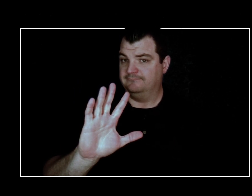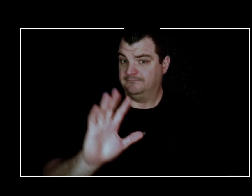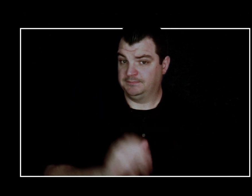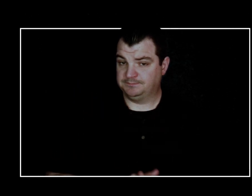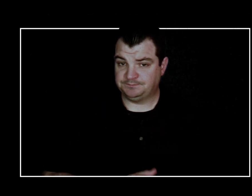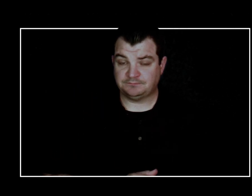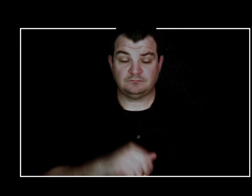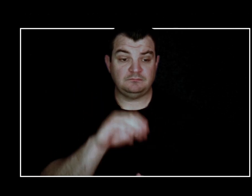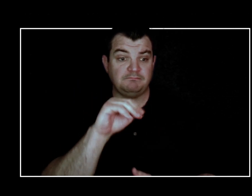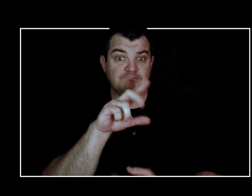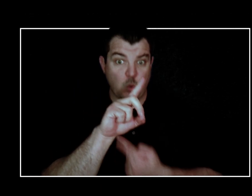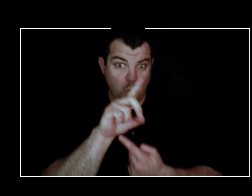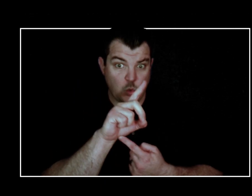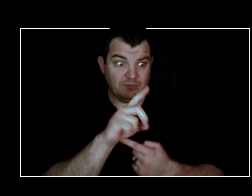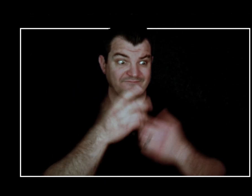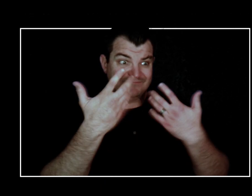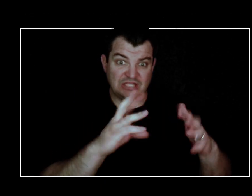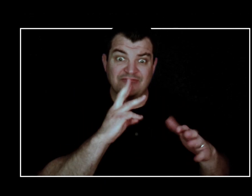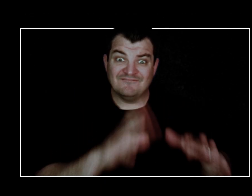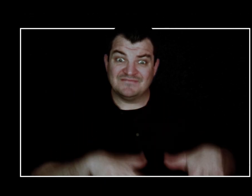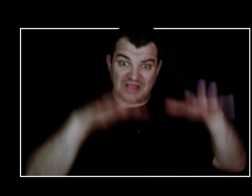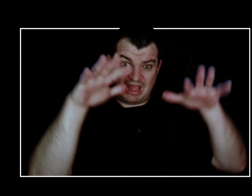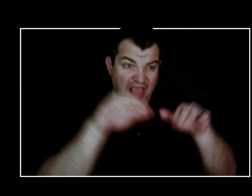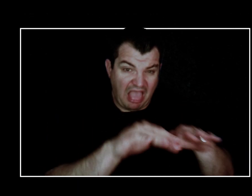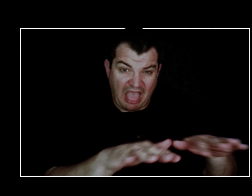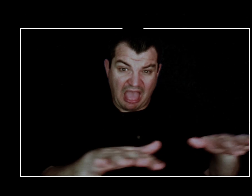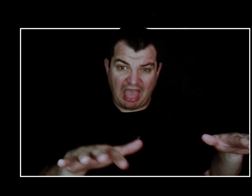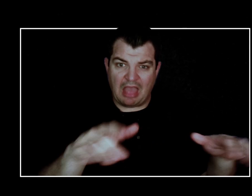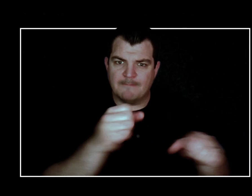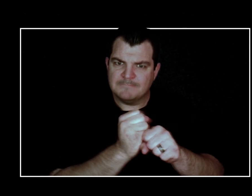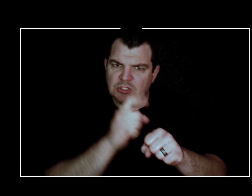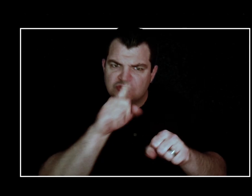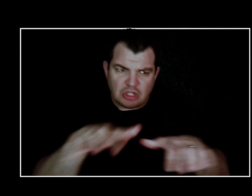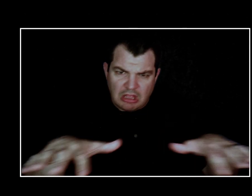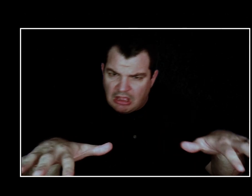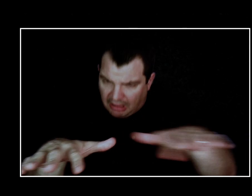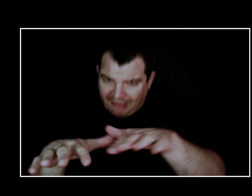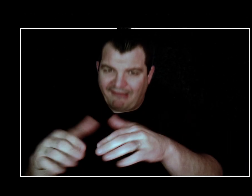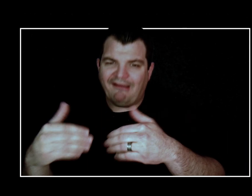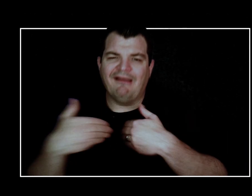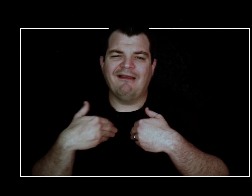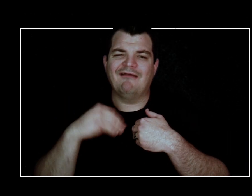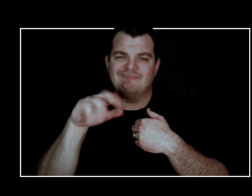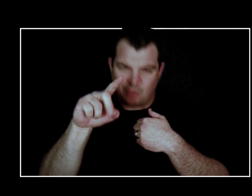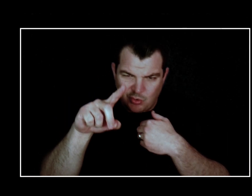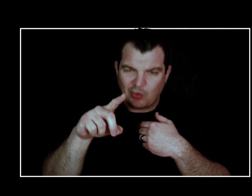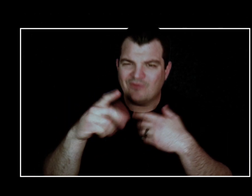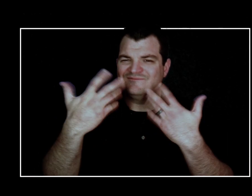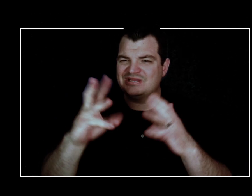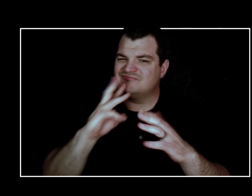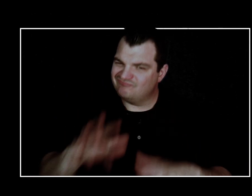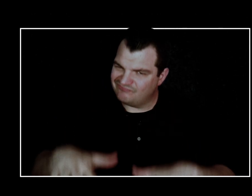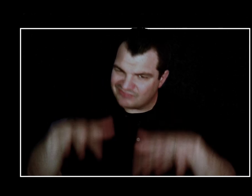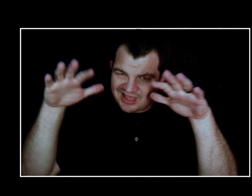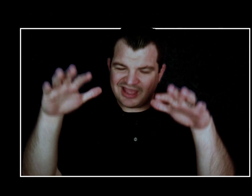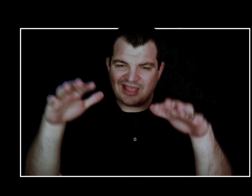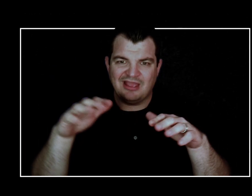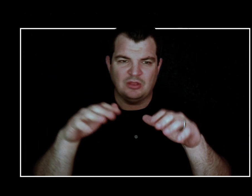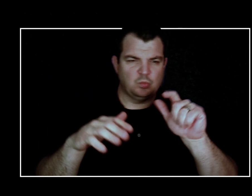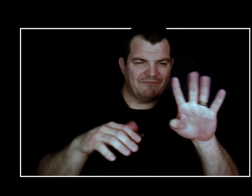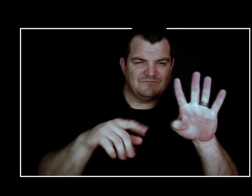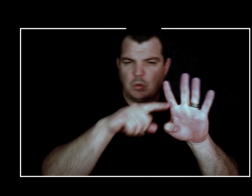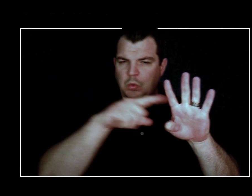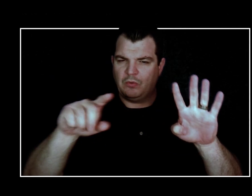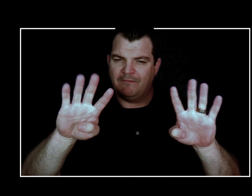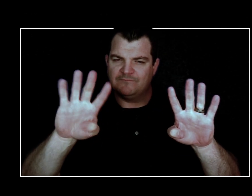1-800-287-2765. Mold after flooding. Assume there is mold in your home if it has been flooded and has not dried